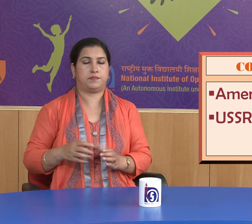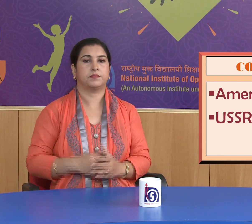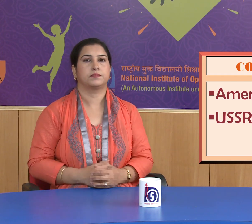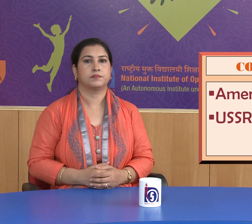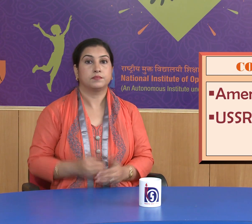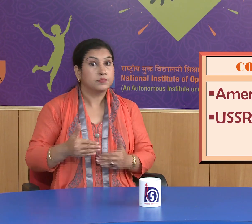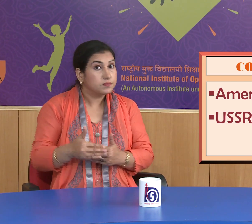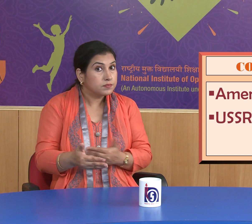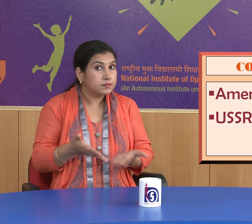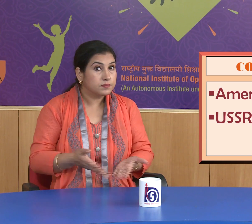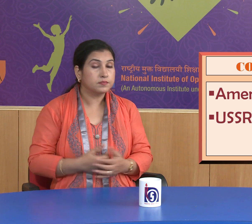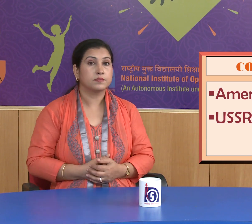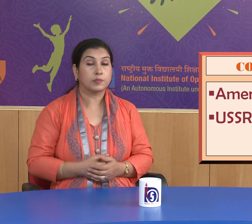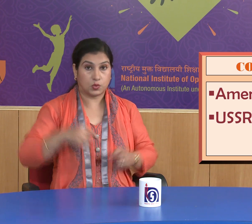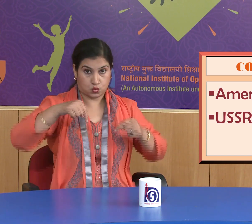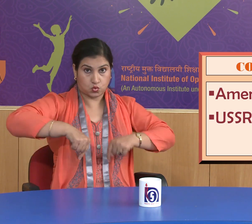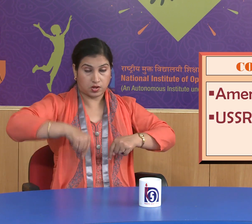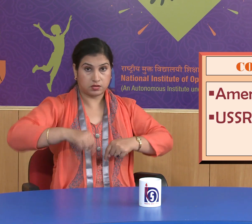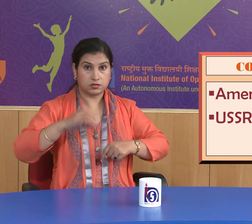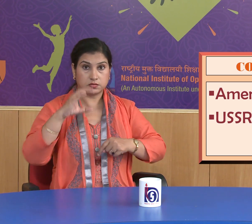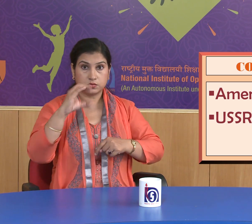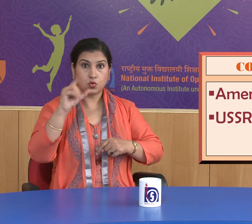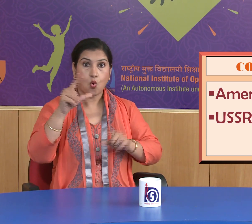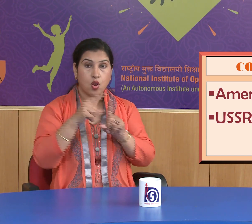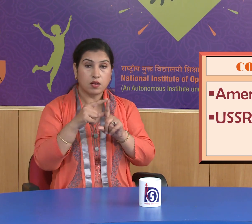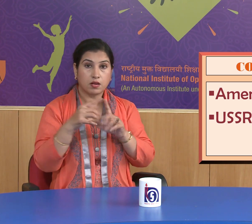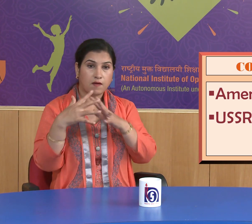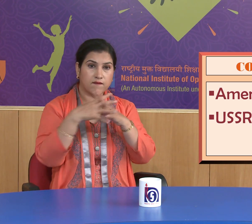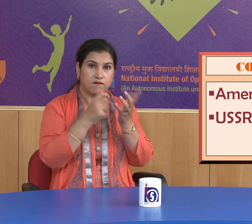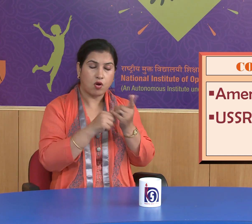However, today Cold War has ended.